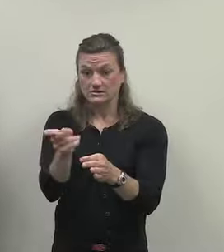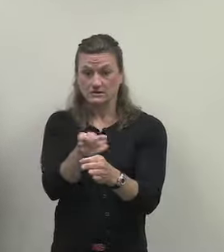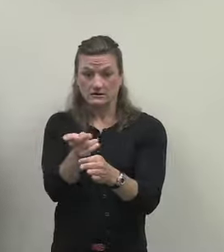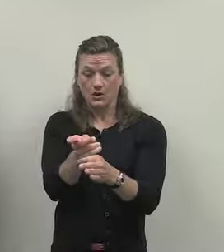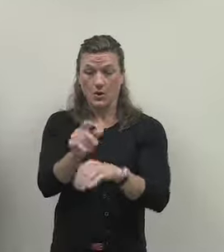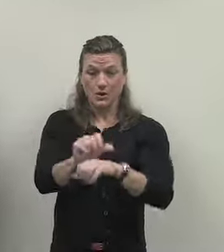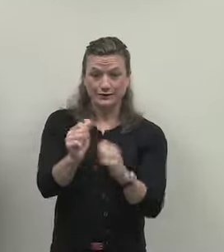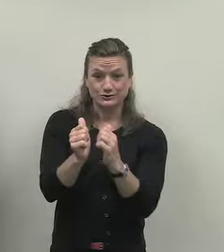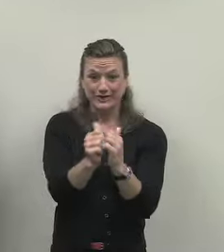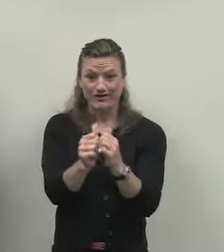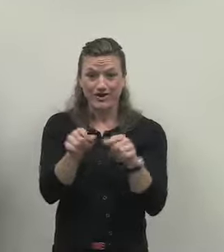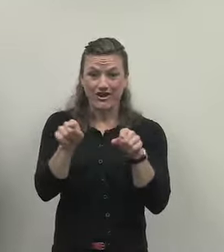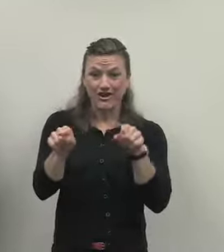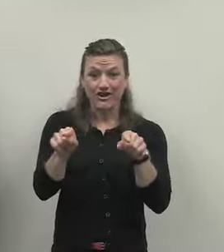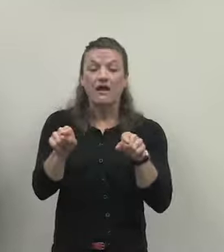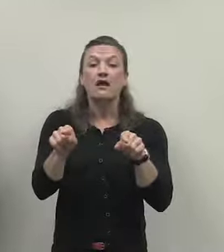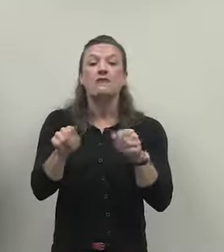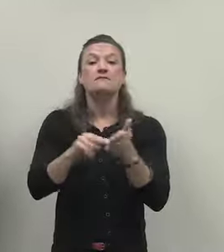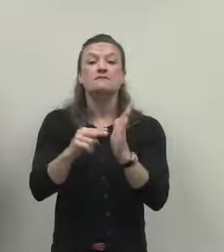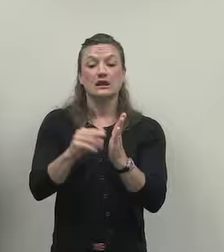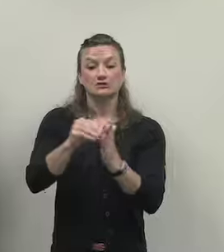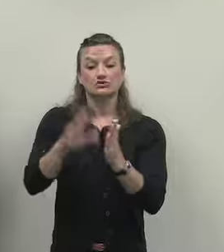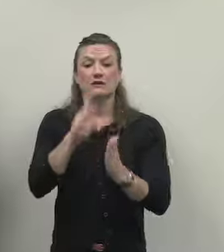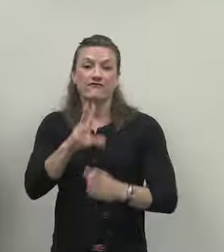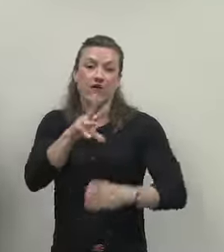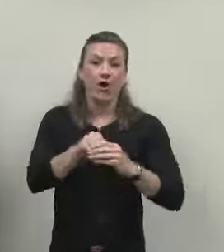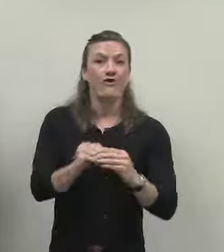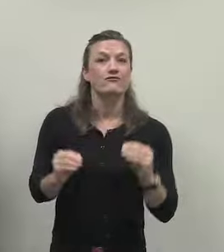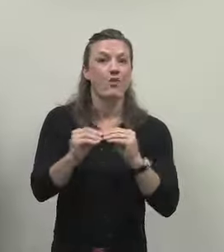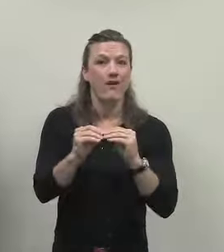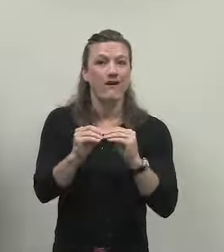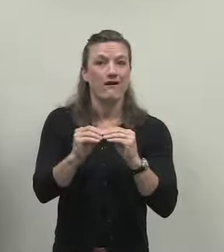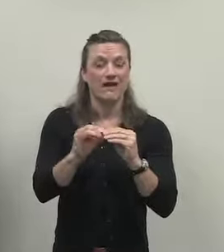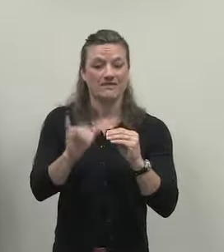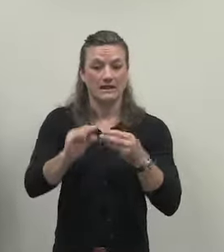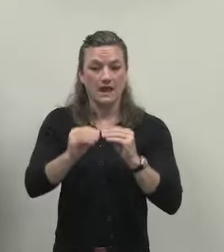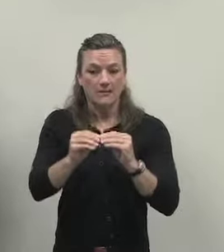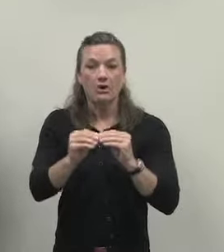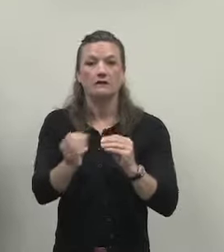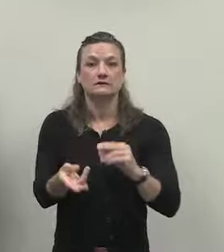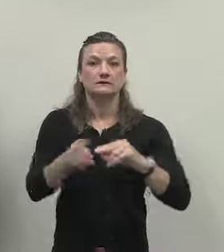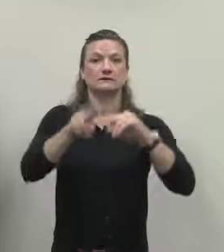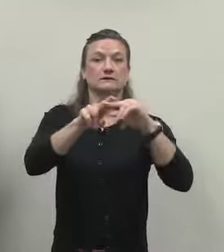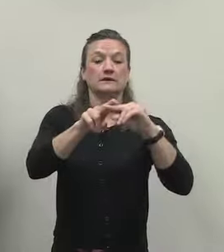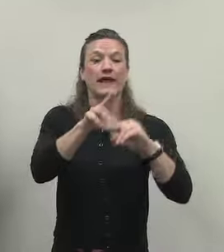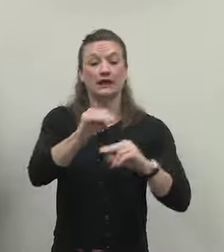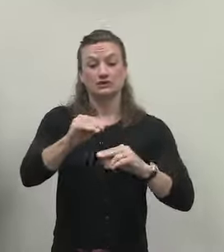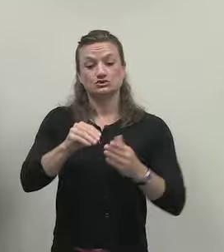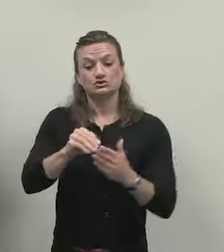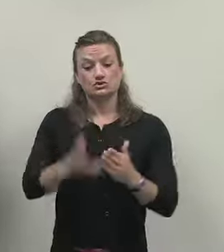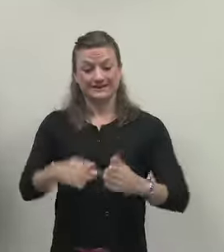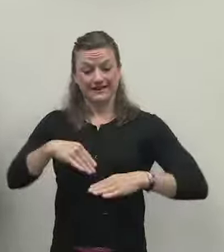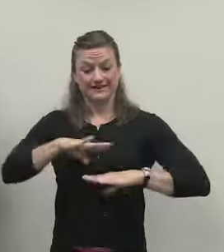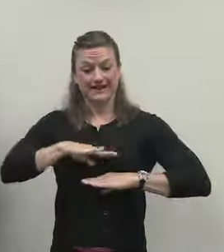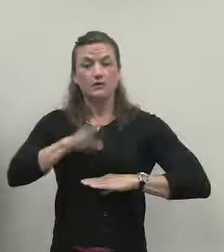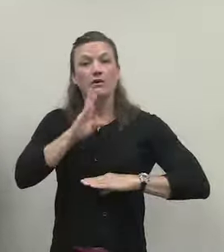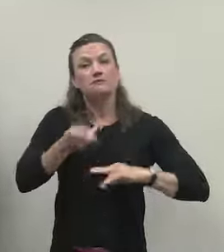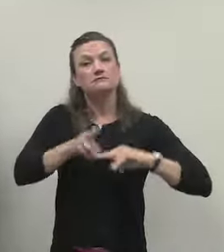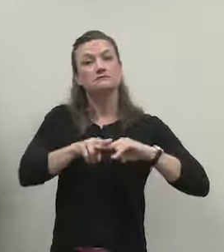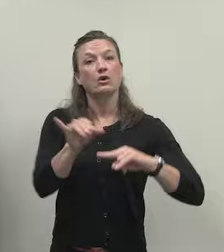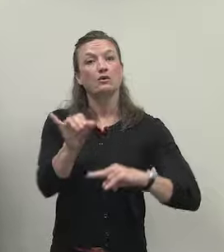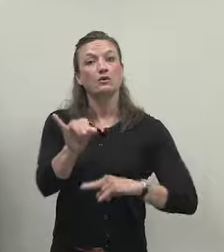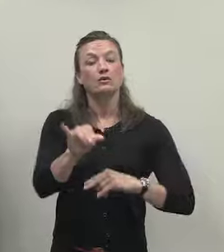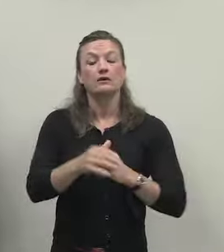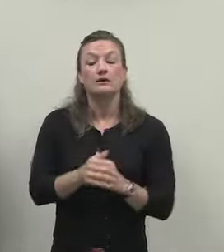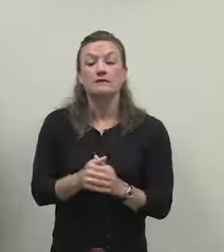you should have increased student involvement and increased student satisfaction. That should